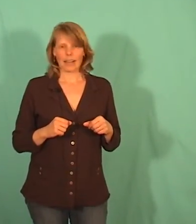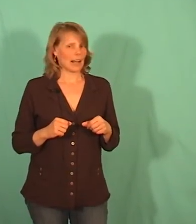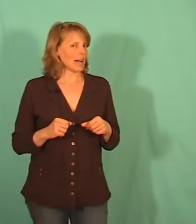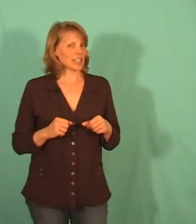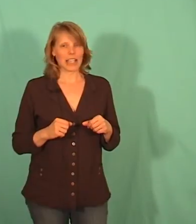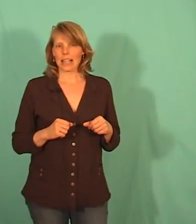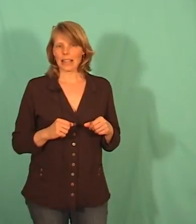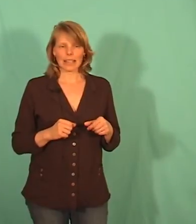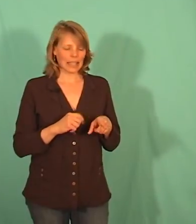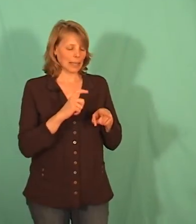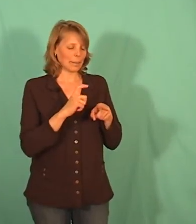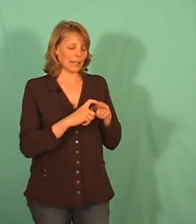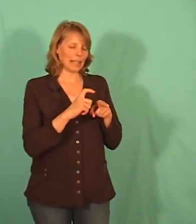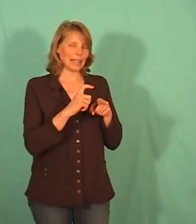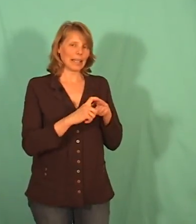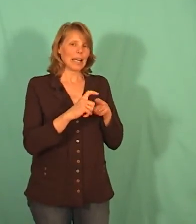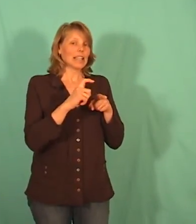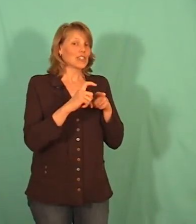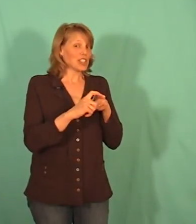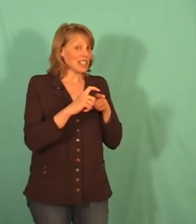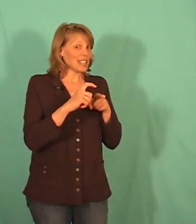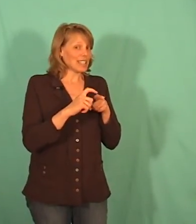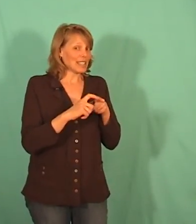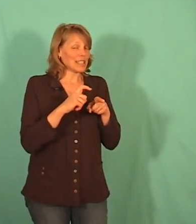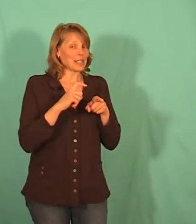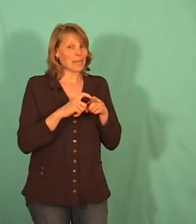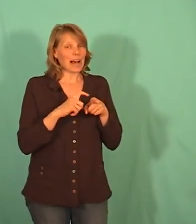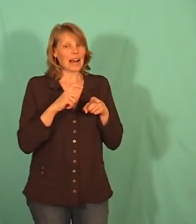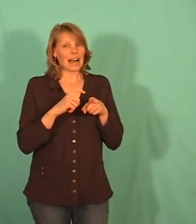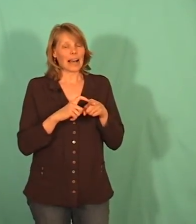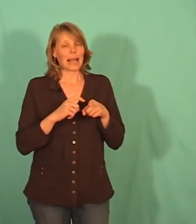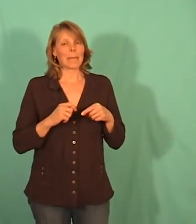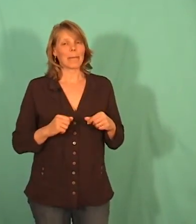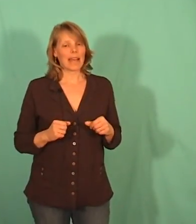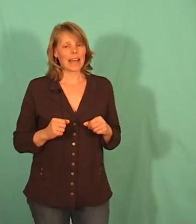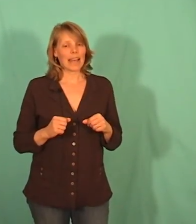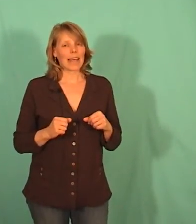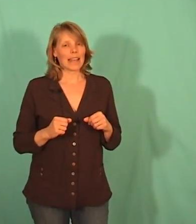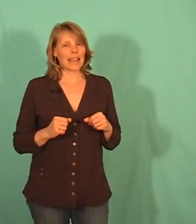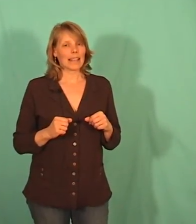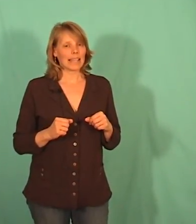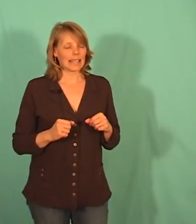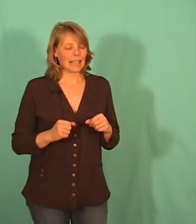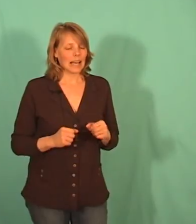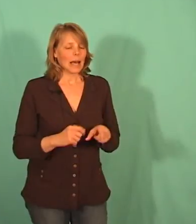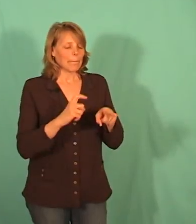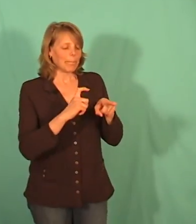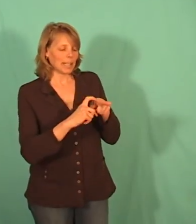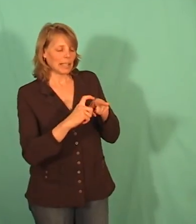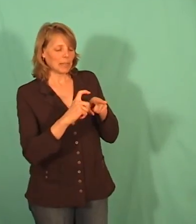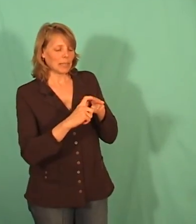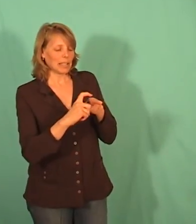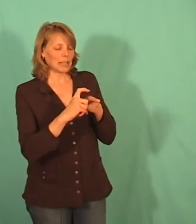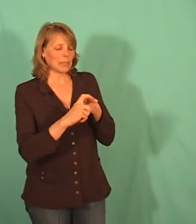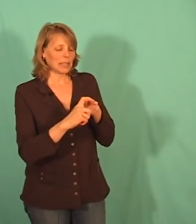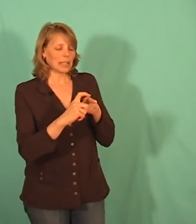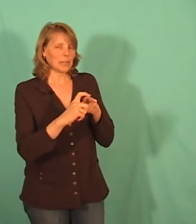a jelly bean. She's my Melly bean, bean, bean,